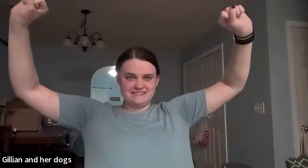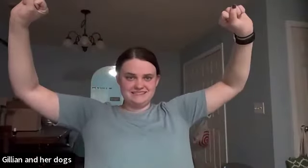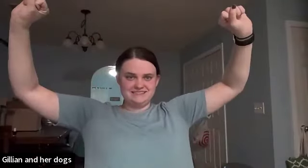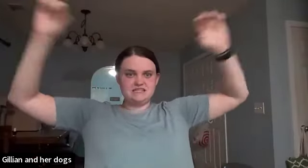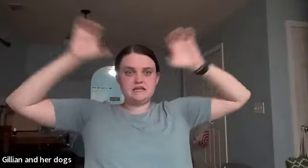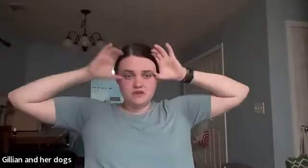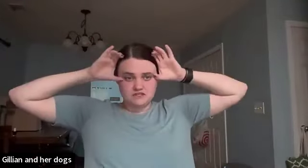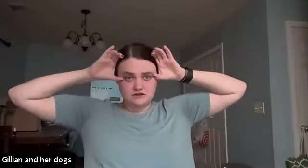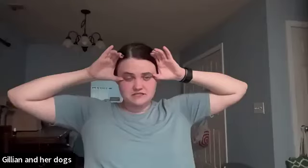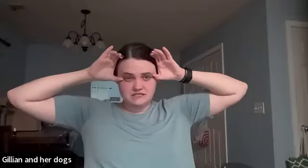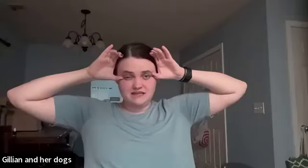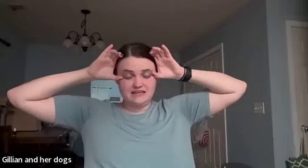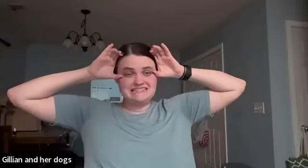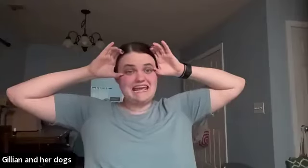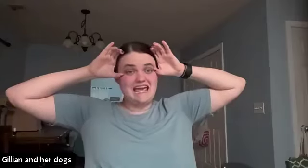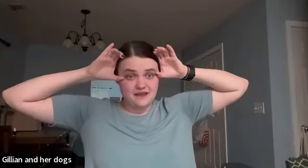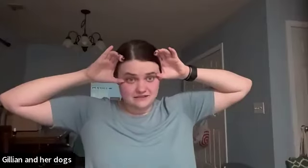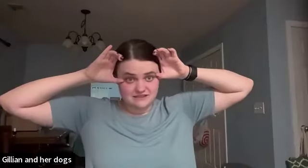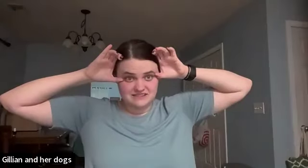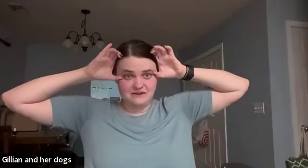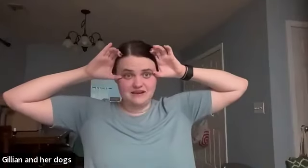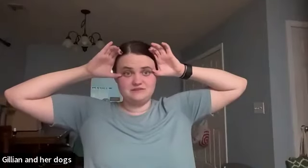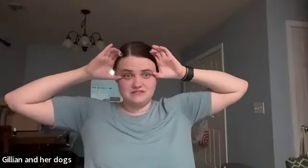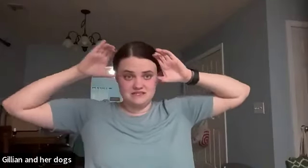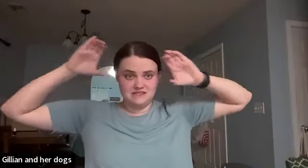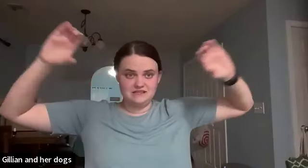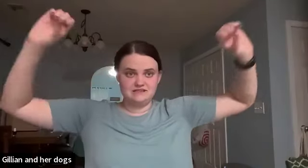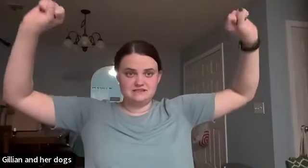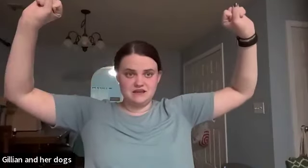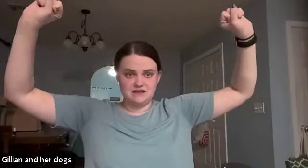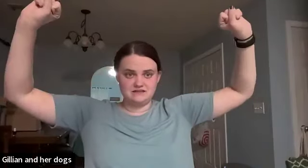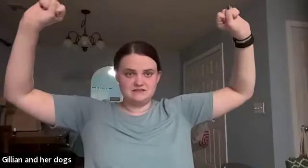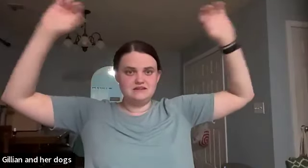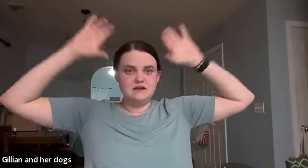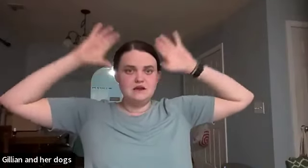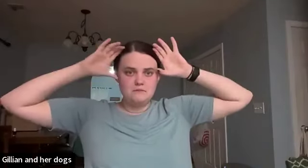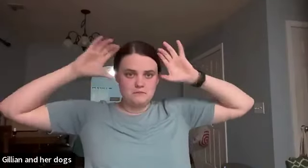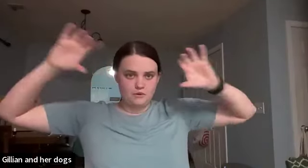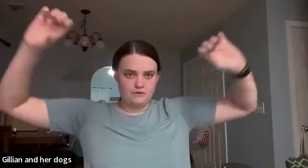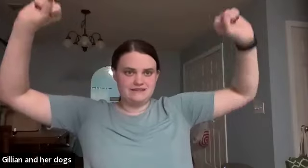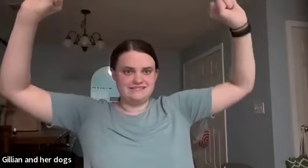President. It's like they started C and ends in S. Okay, so C's to S.